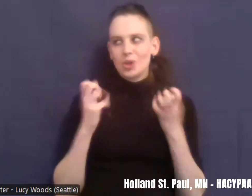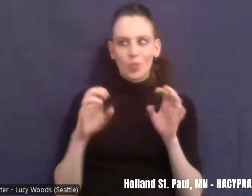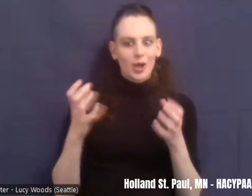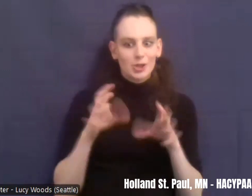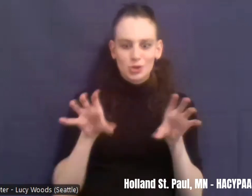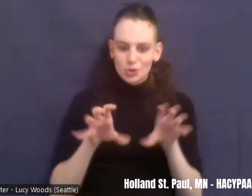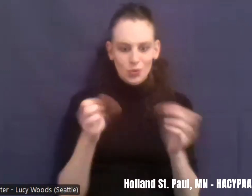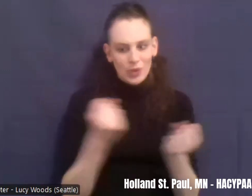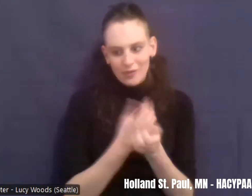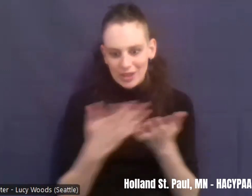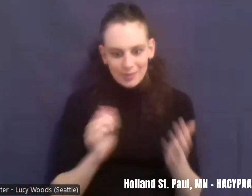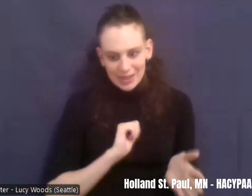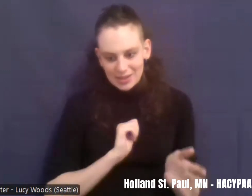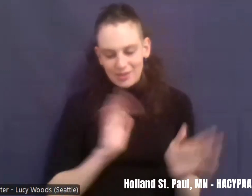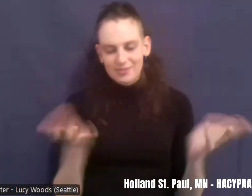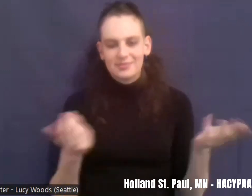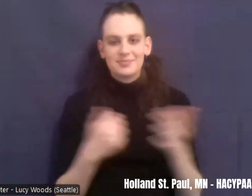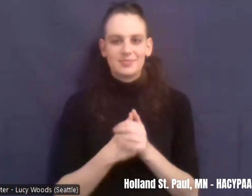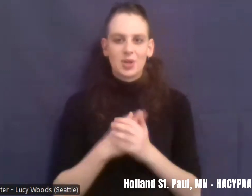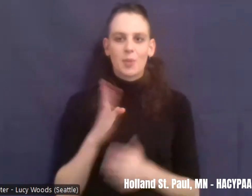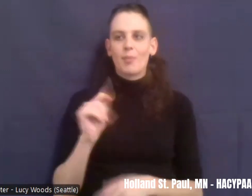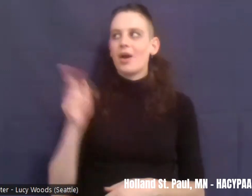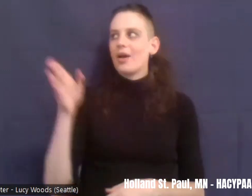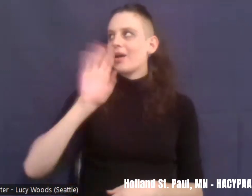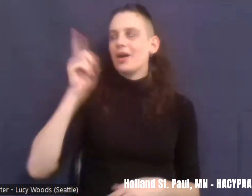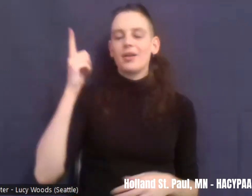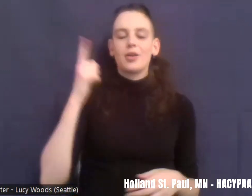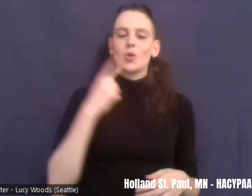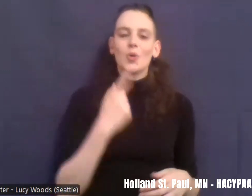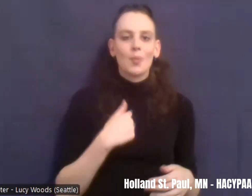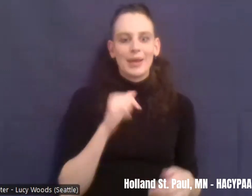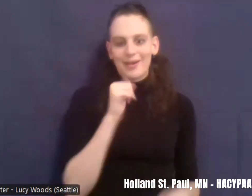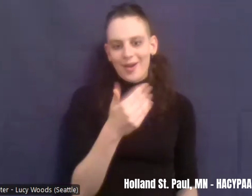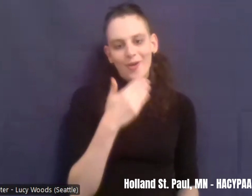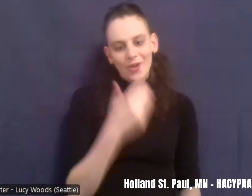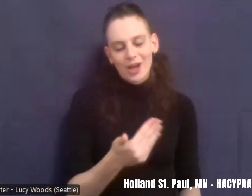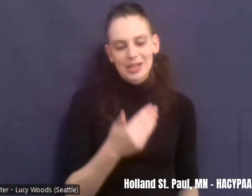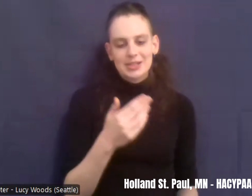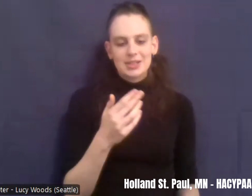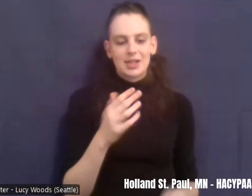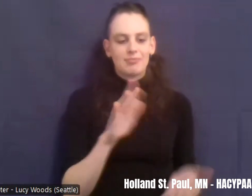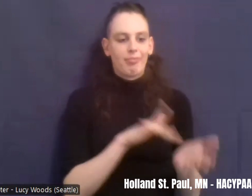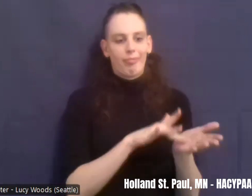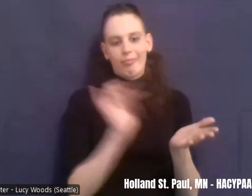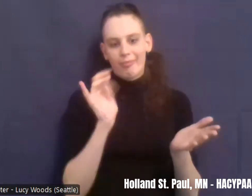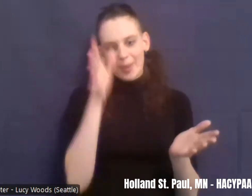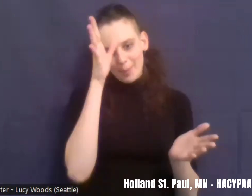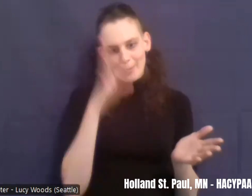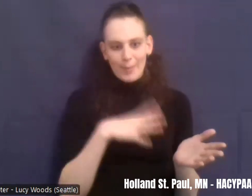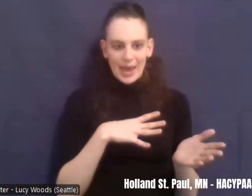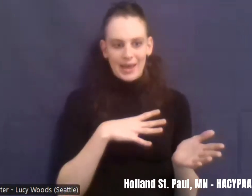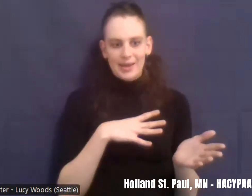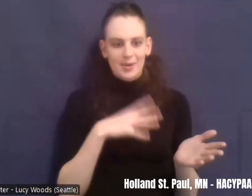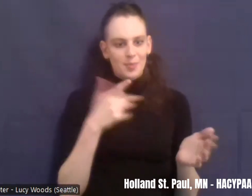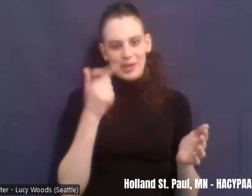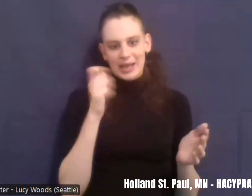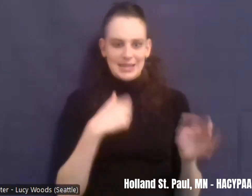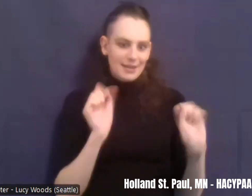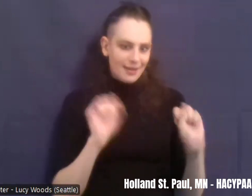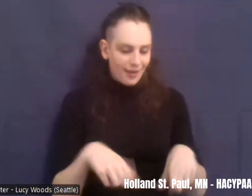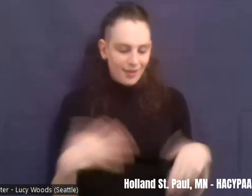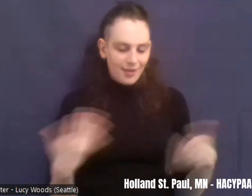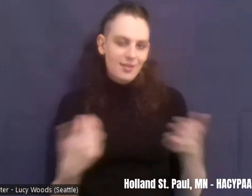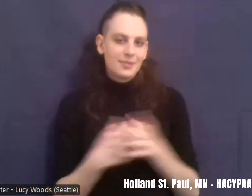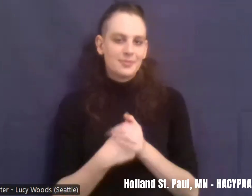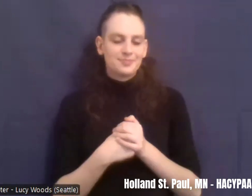things on my own, but like God told me it's not good just to like use men for the sake of using men. So like that's